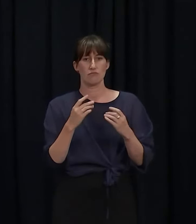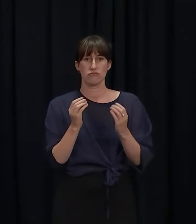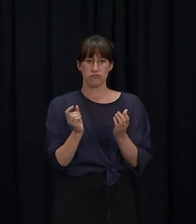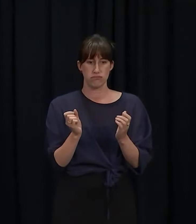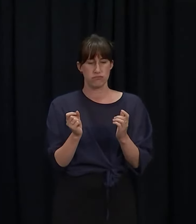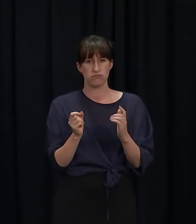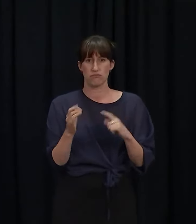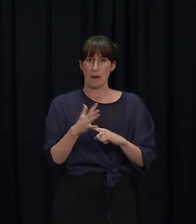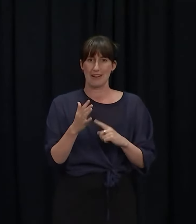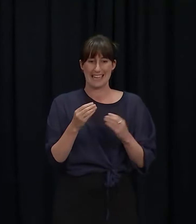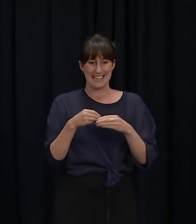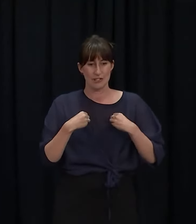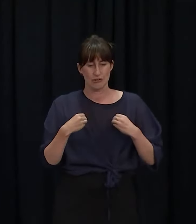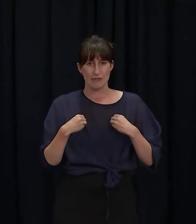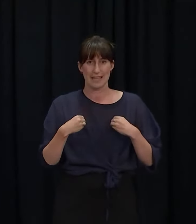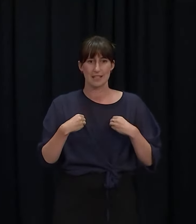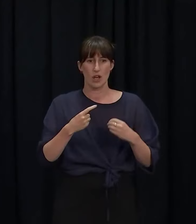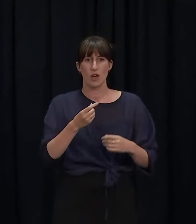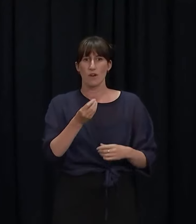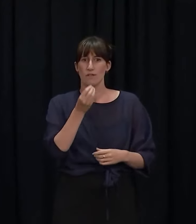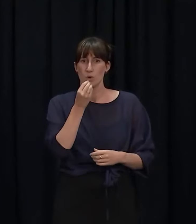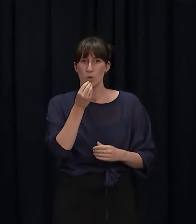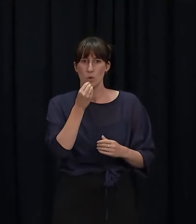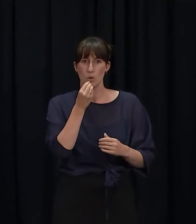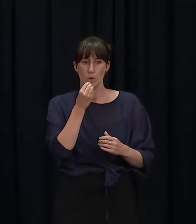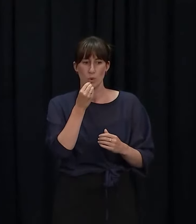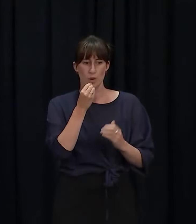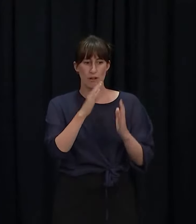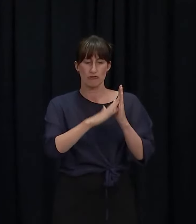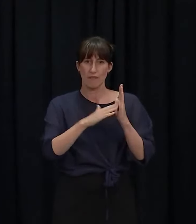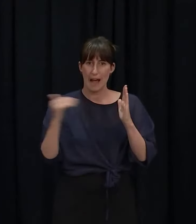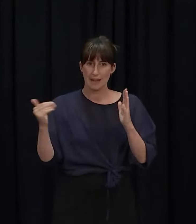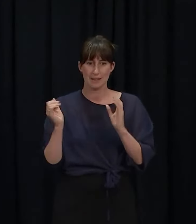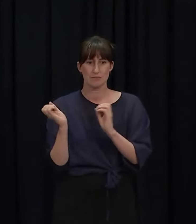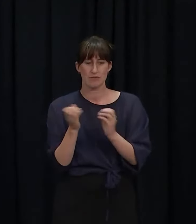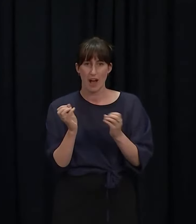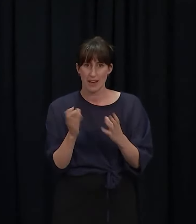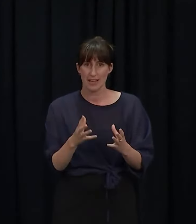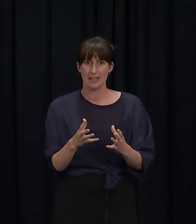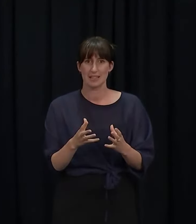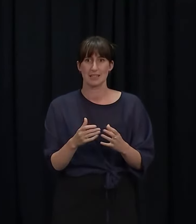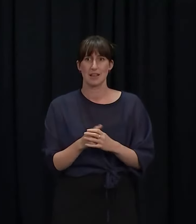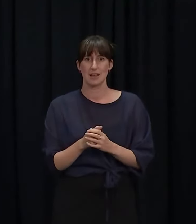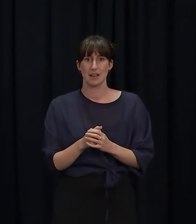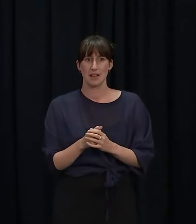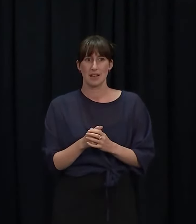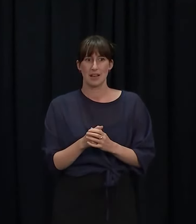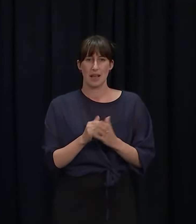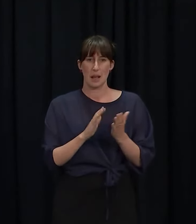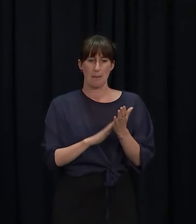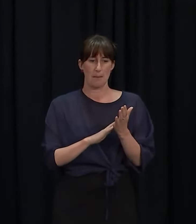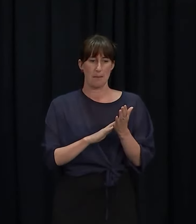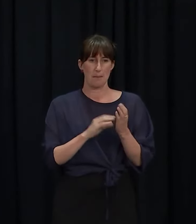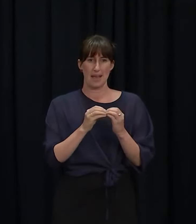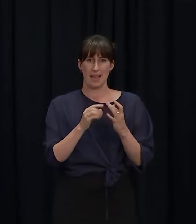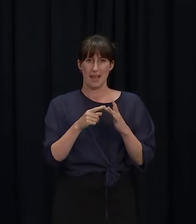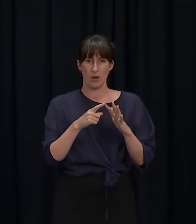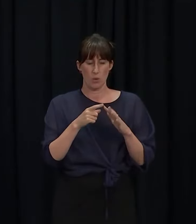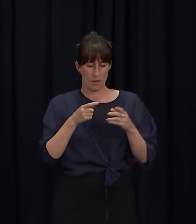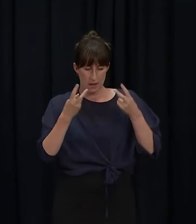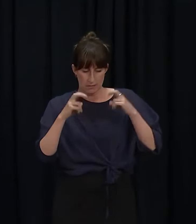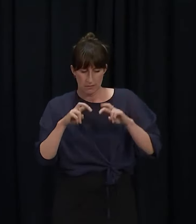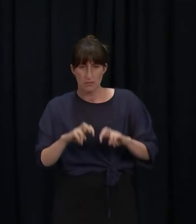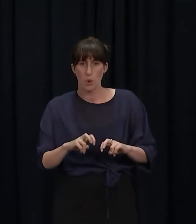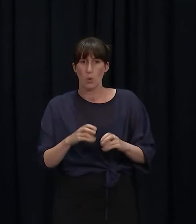and processing are going through and identifying and working alongside those essential industries. So those are all the areas and departments that are working through